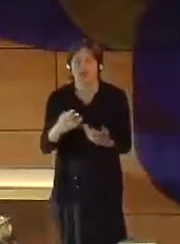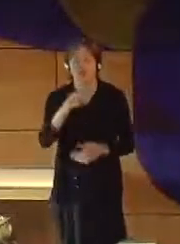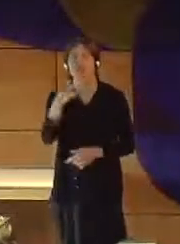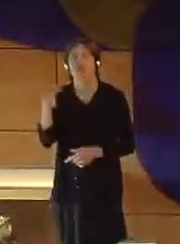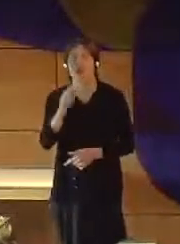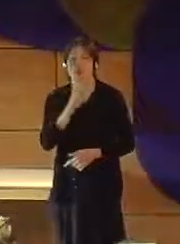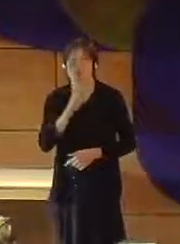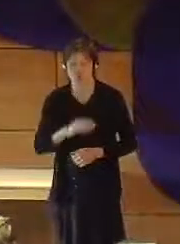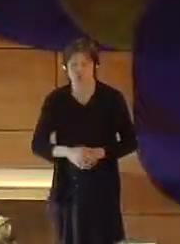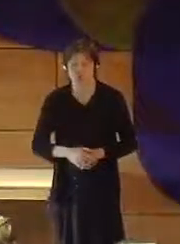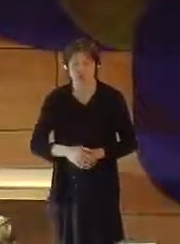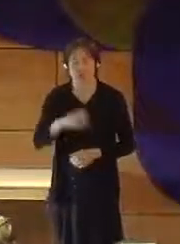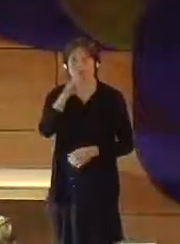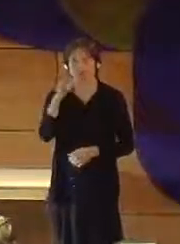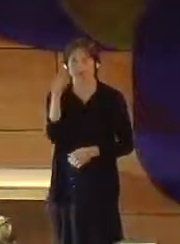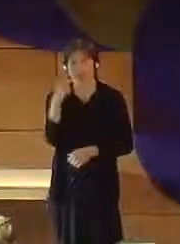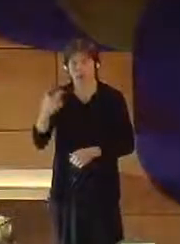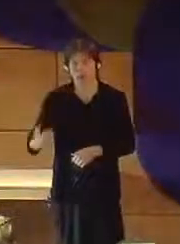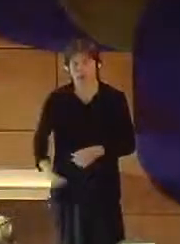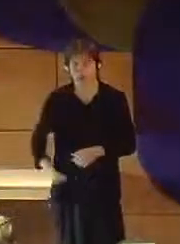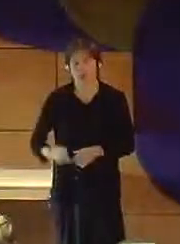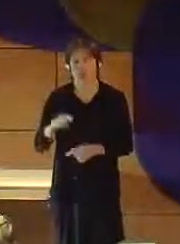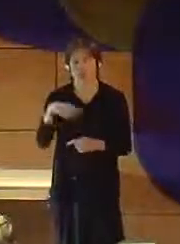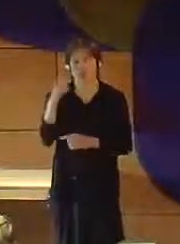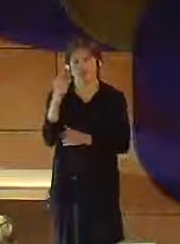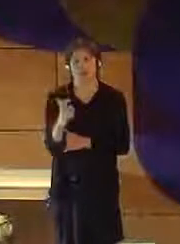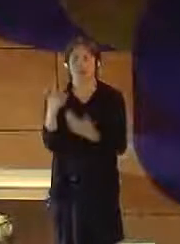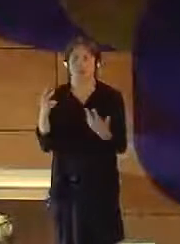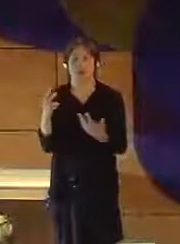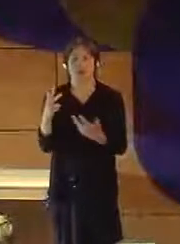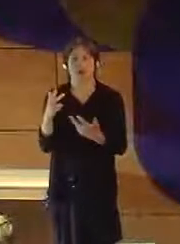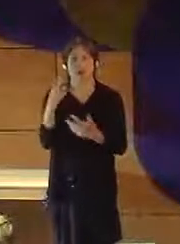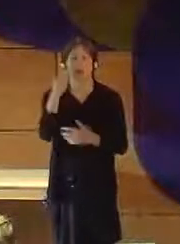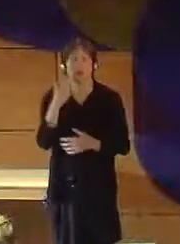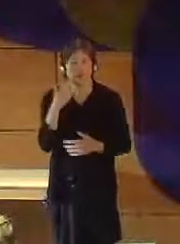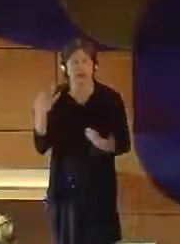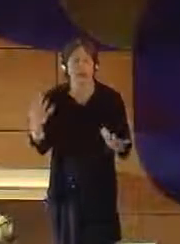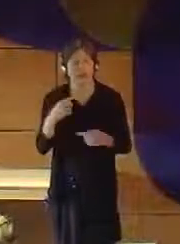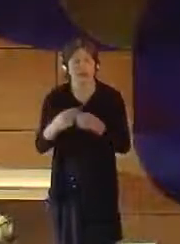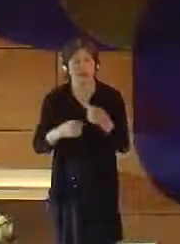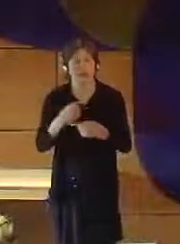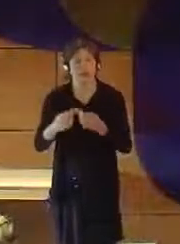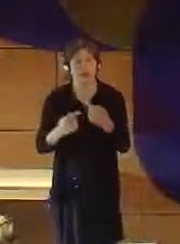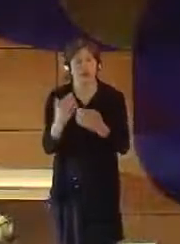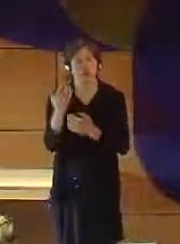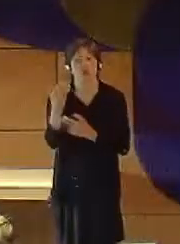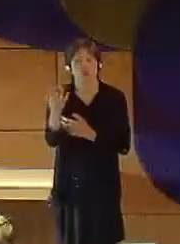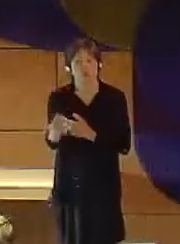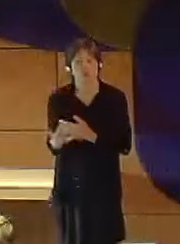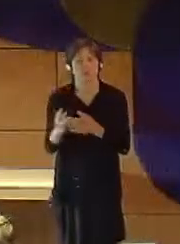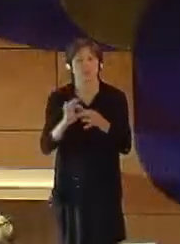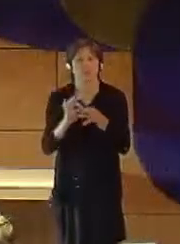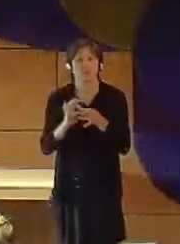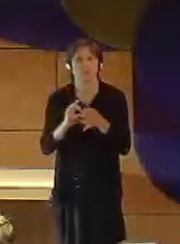somebody through puberty, does it affect later on their potential for fertility, because we have